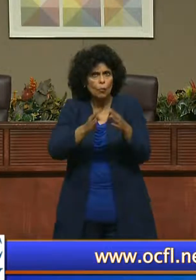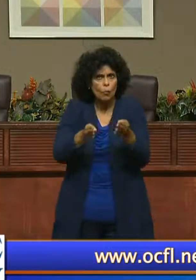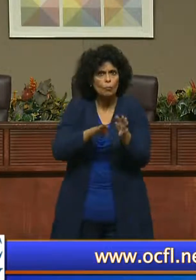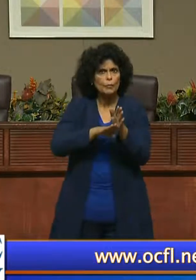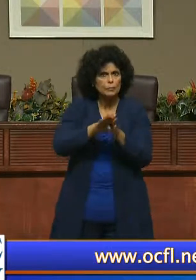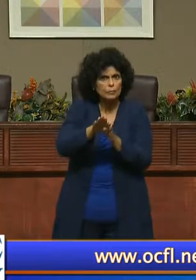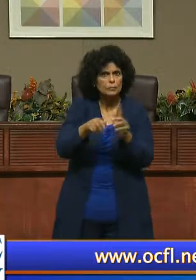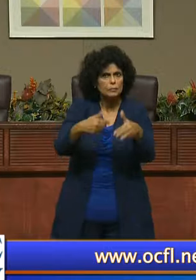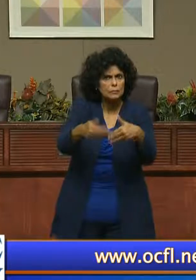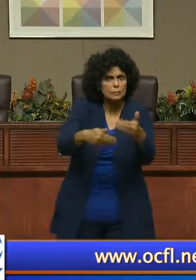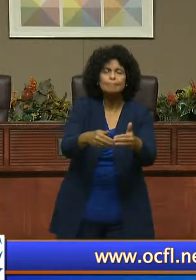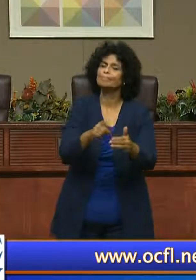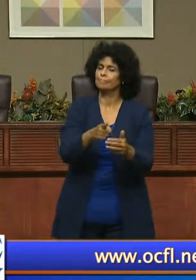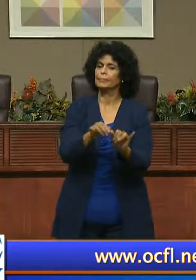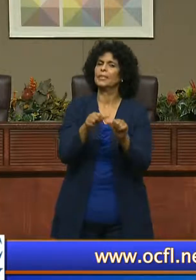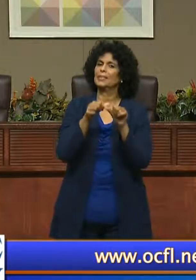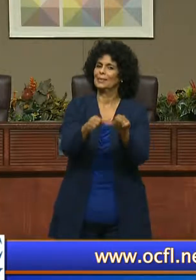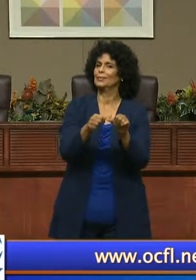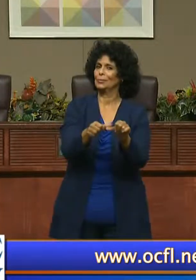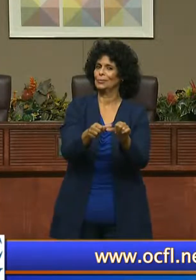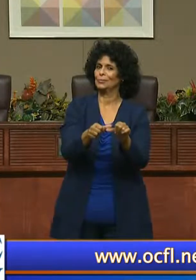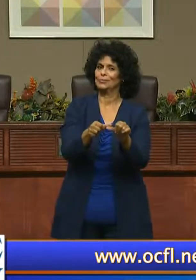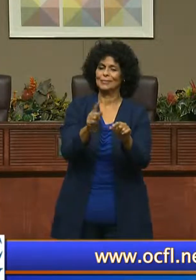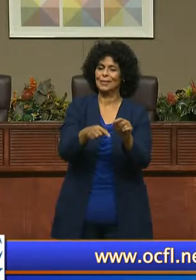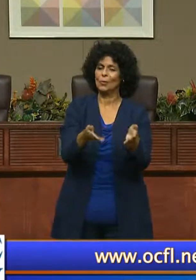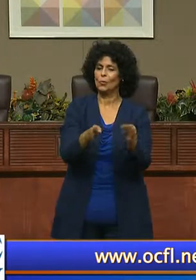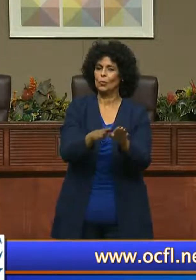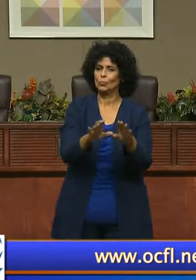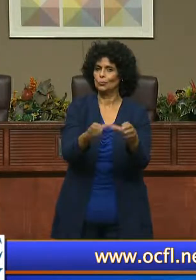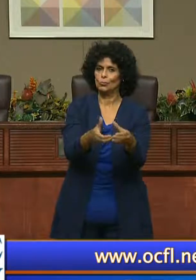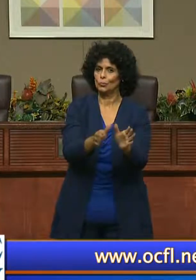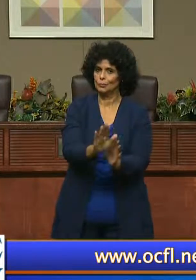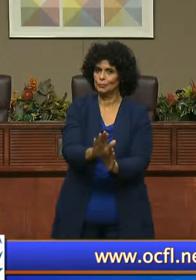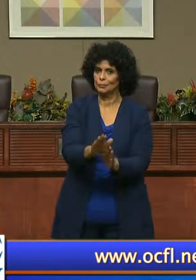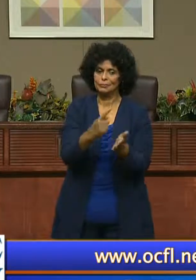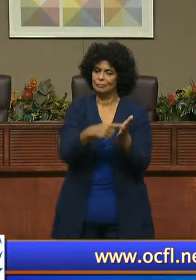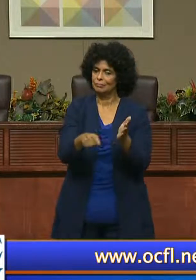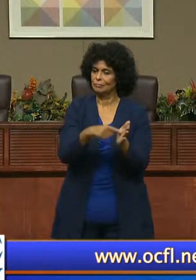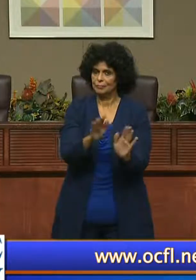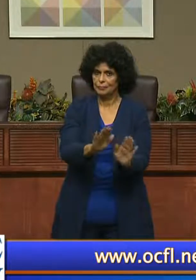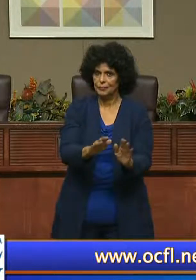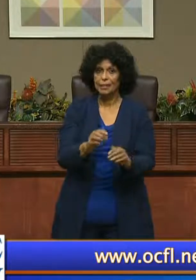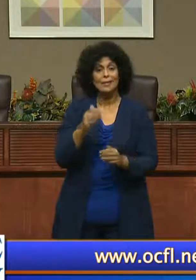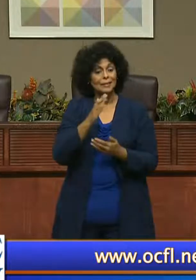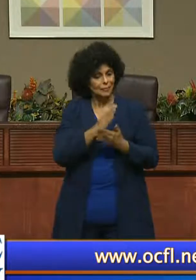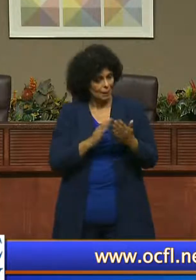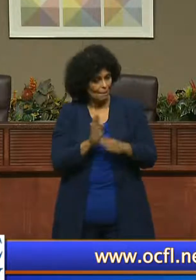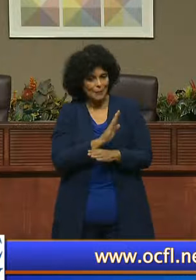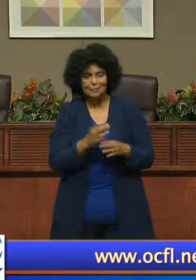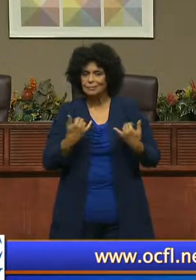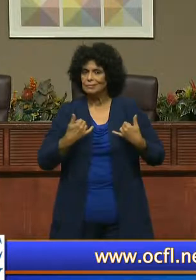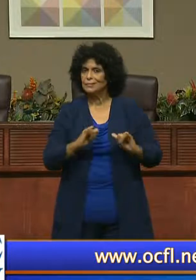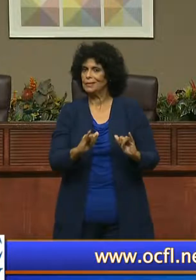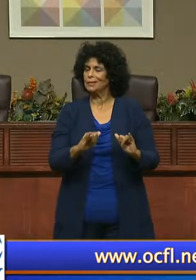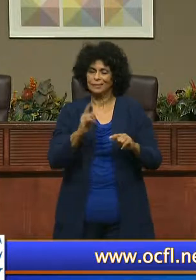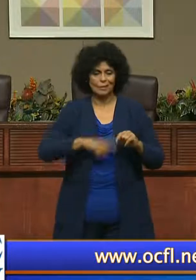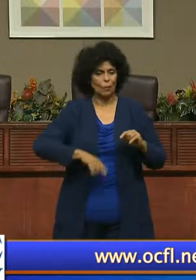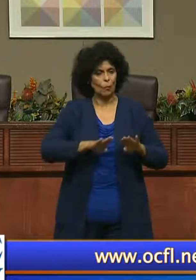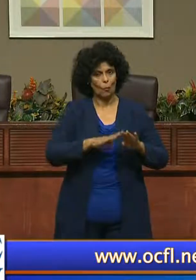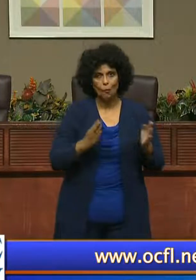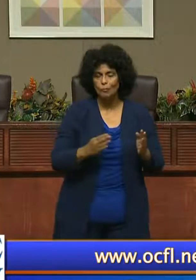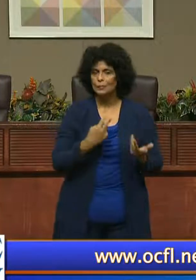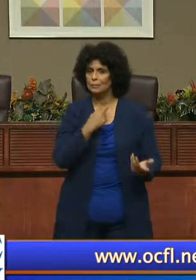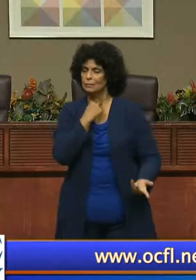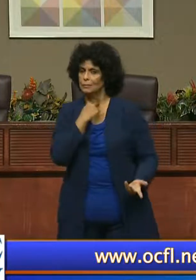Some businesses, quite frankly, have not been able to reopen, and we're going to be monitoring the current state